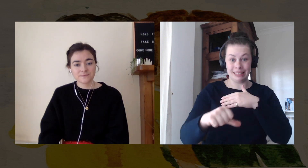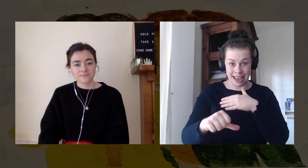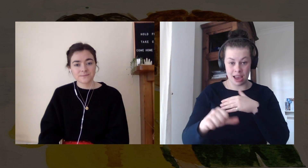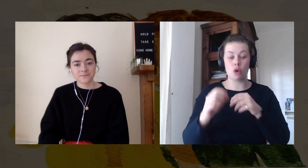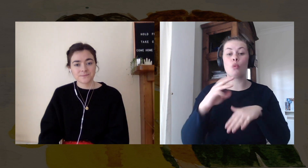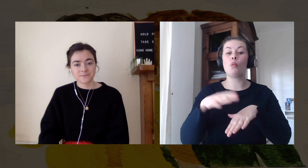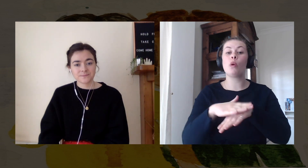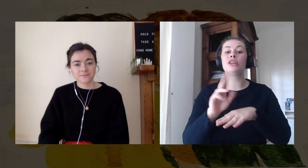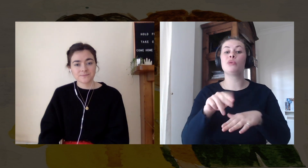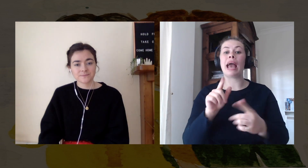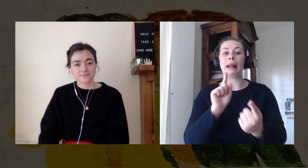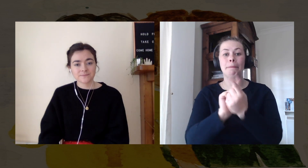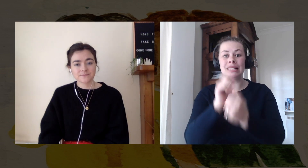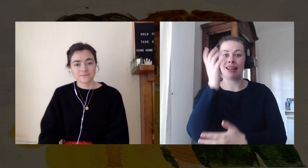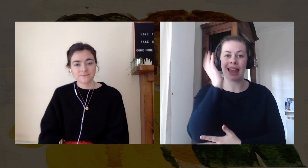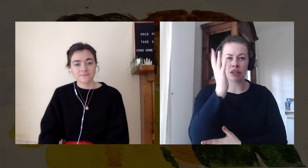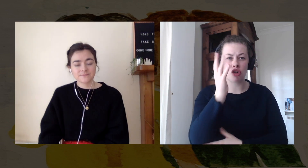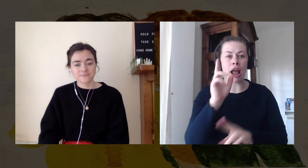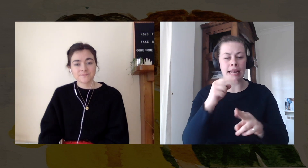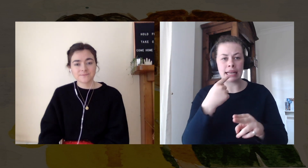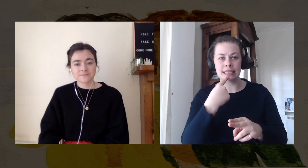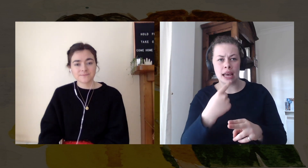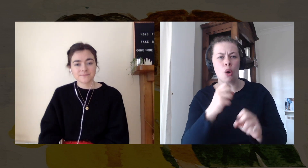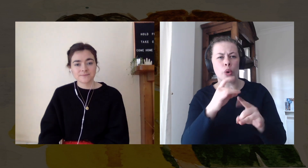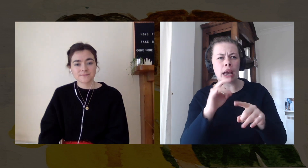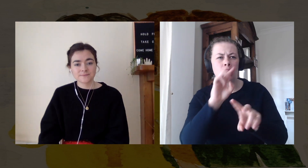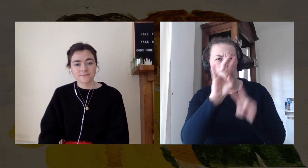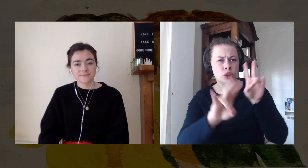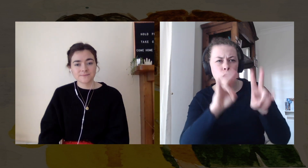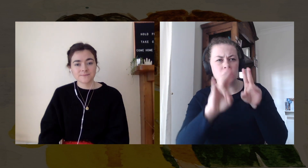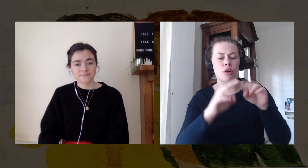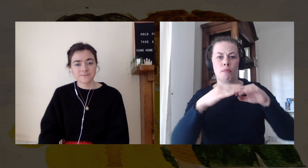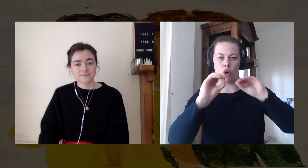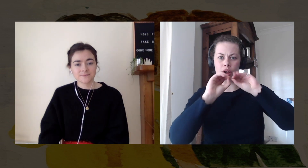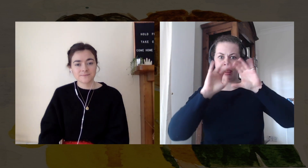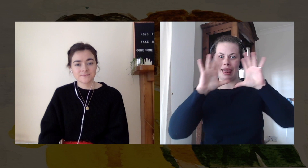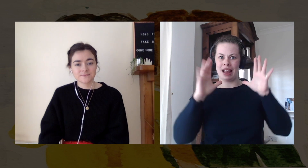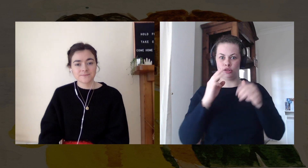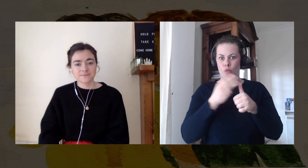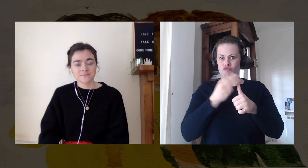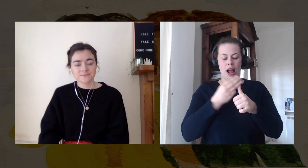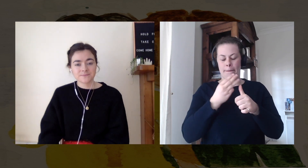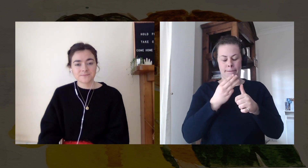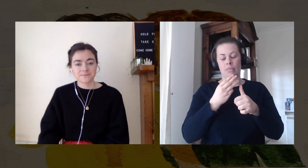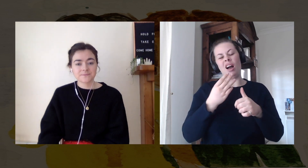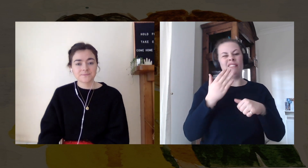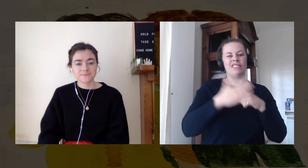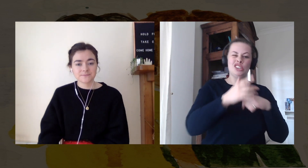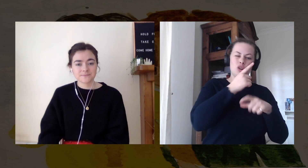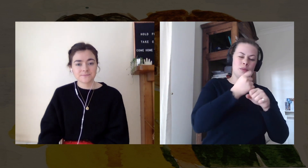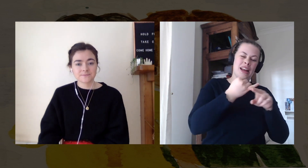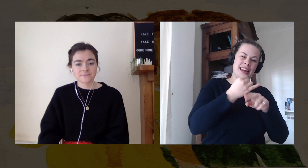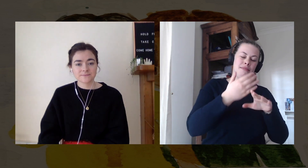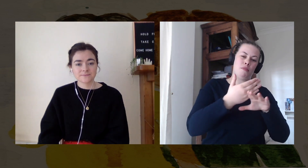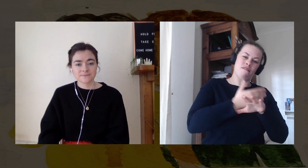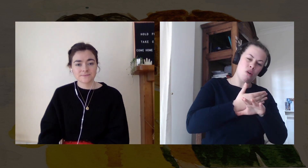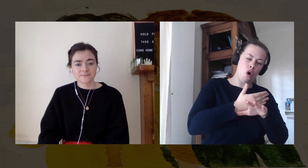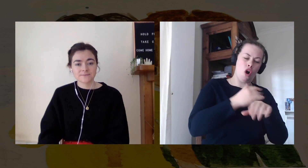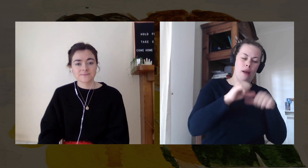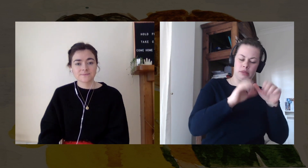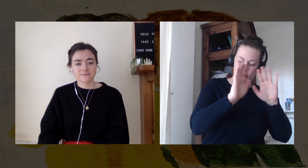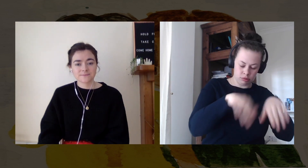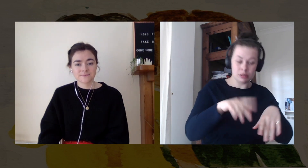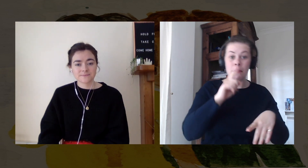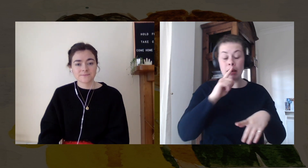saying. So like, all prep side aside, because we've already talked about that in another episode, the self-care side of it was amazing. They had, if I'm not much